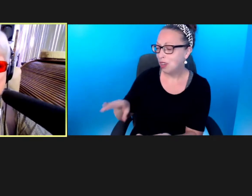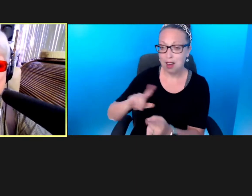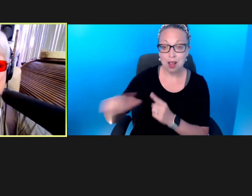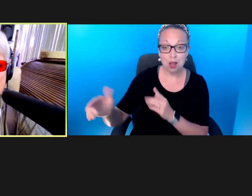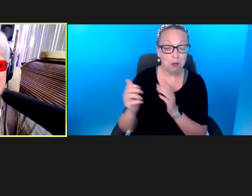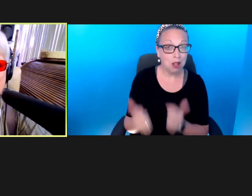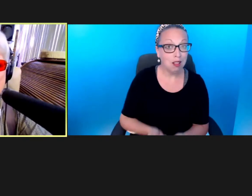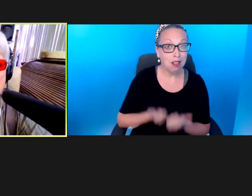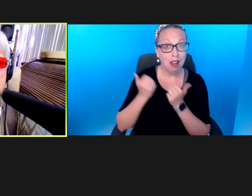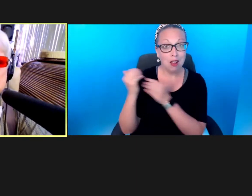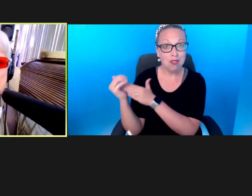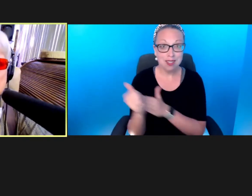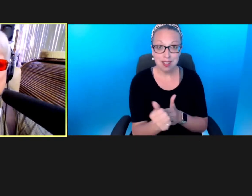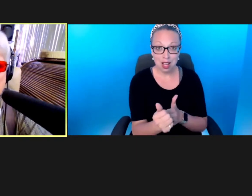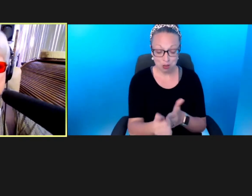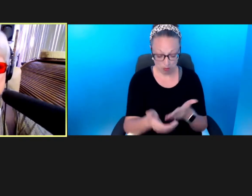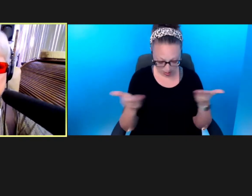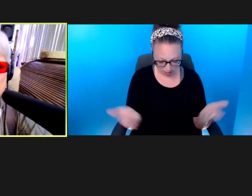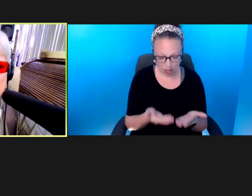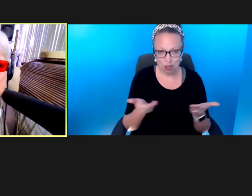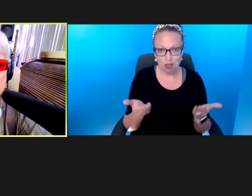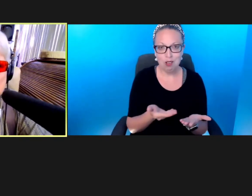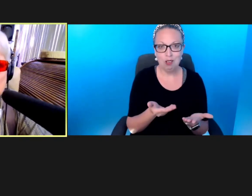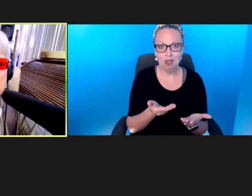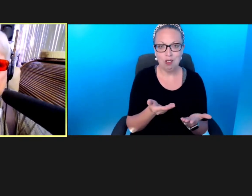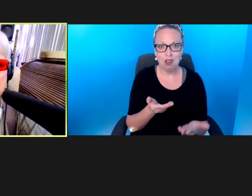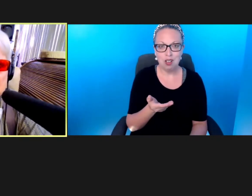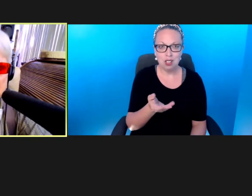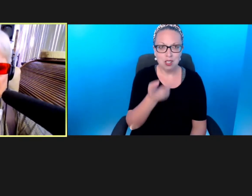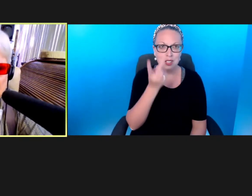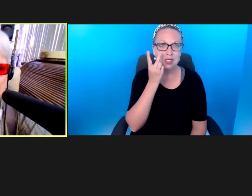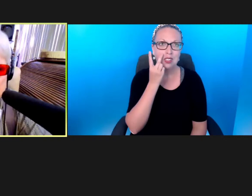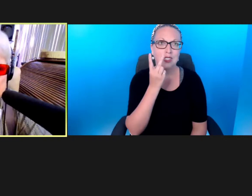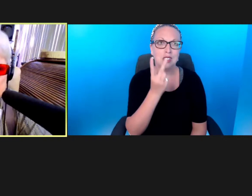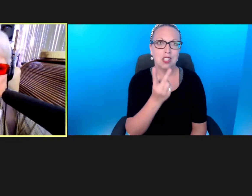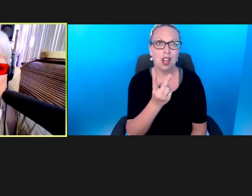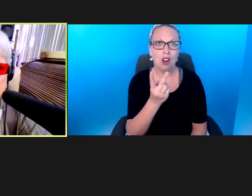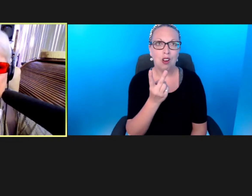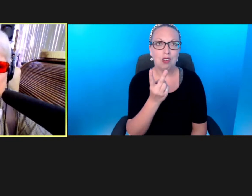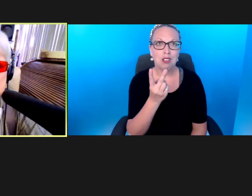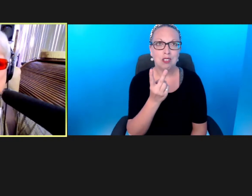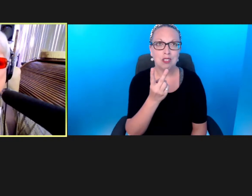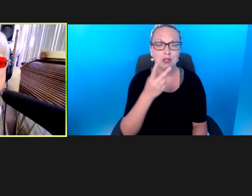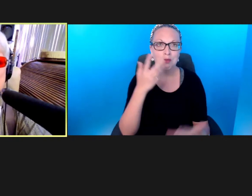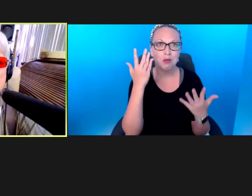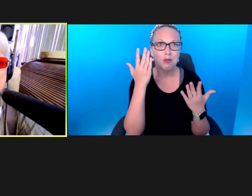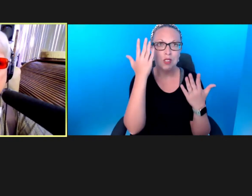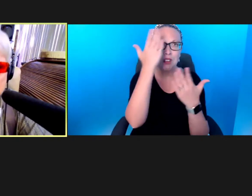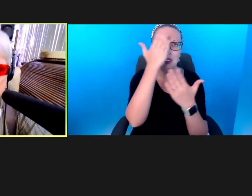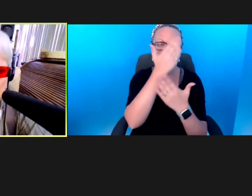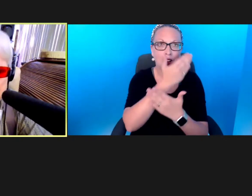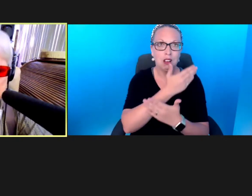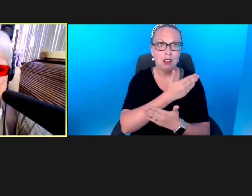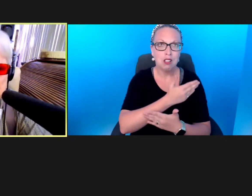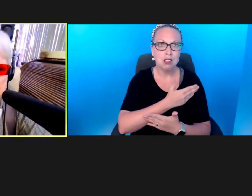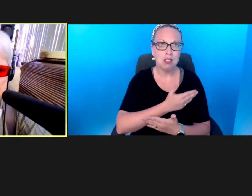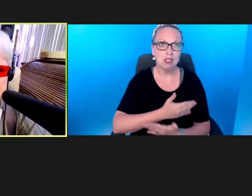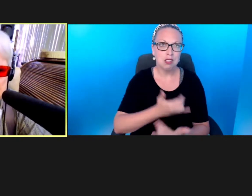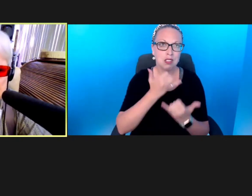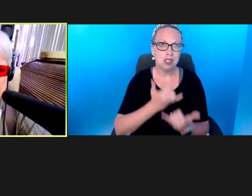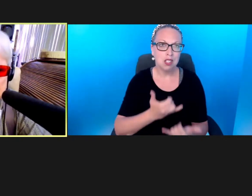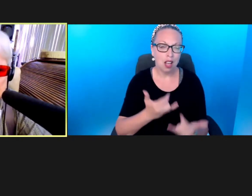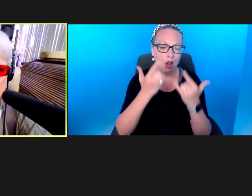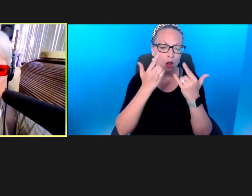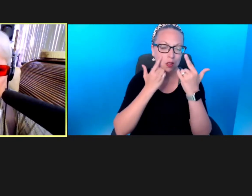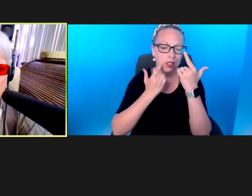me here." He stared past me with vacant eyes, now soft and moist with